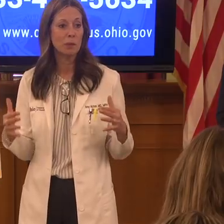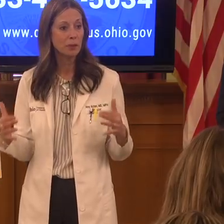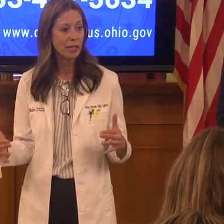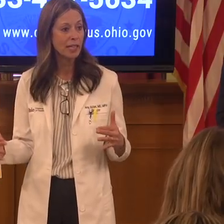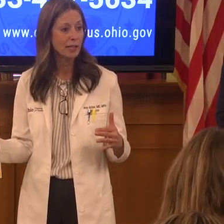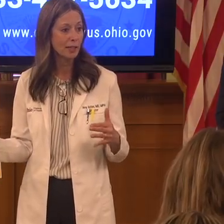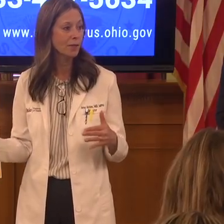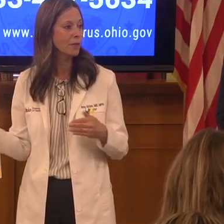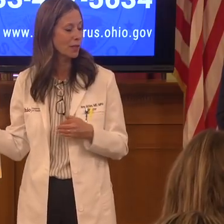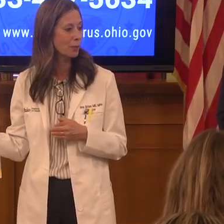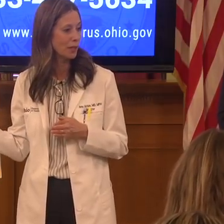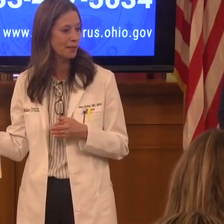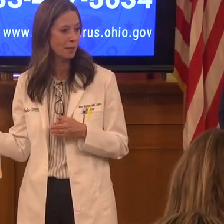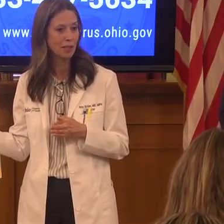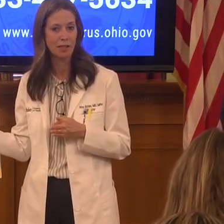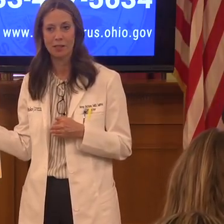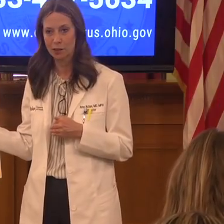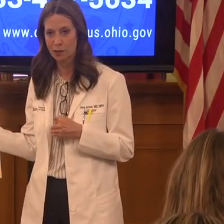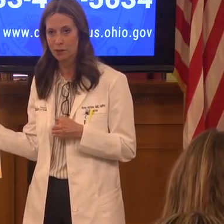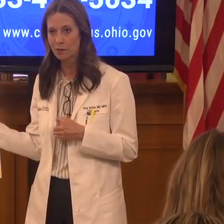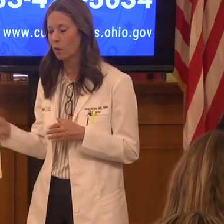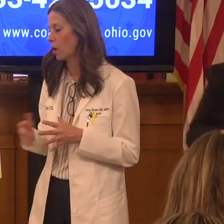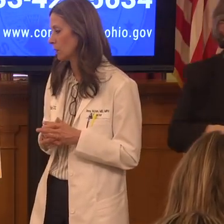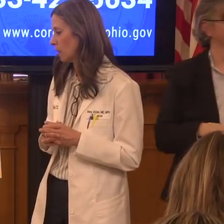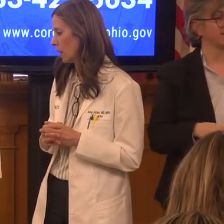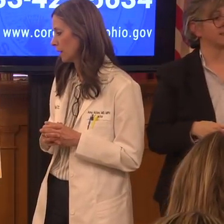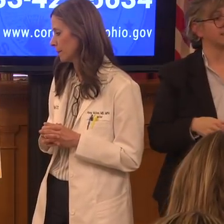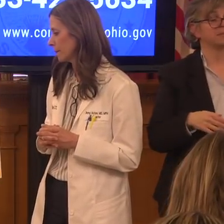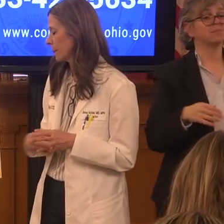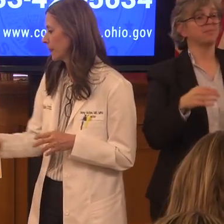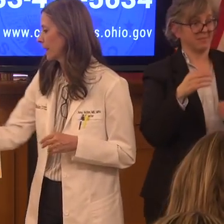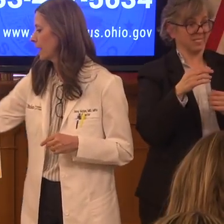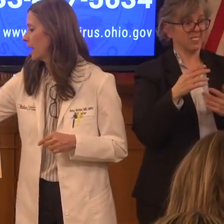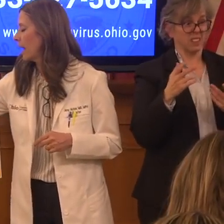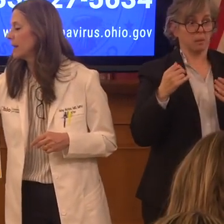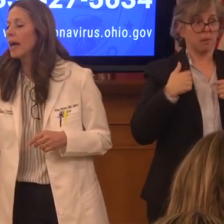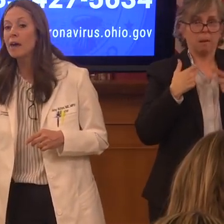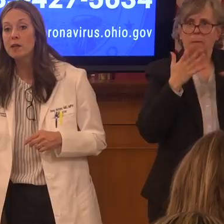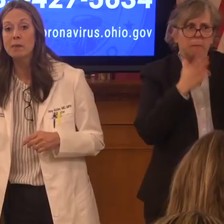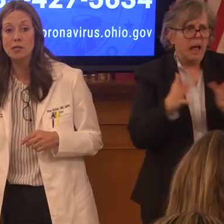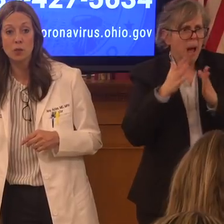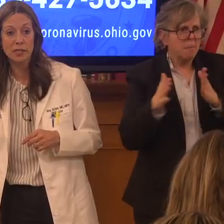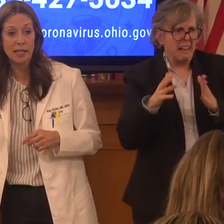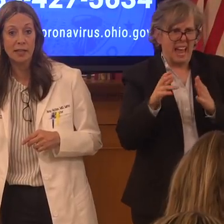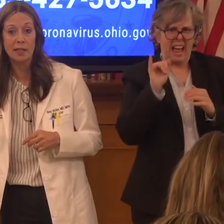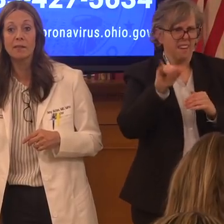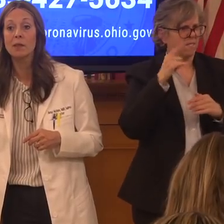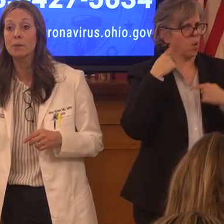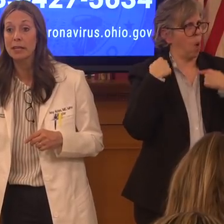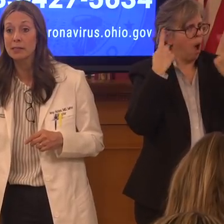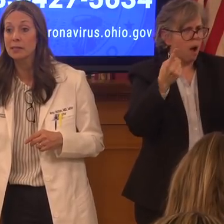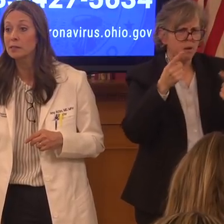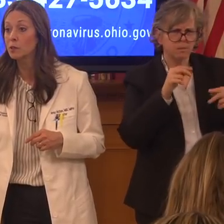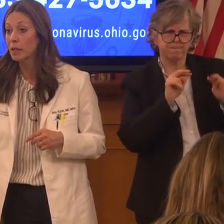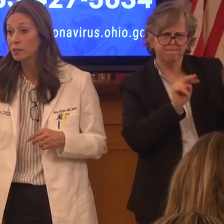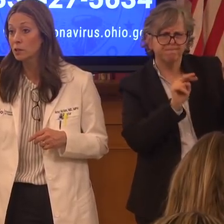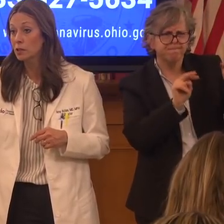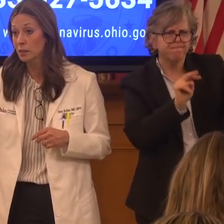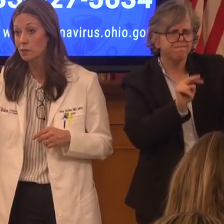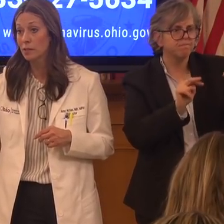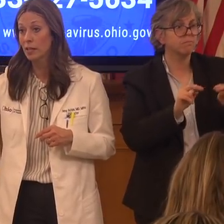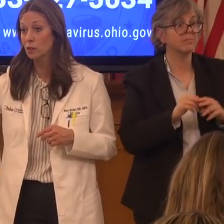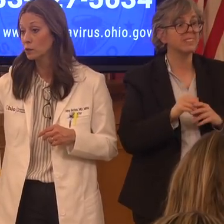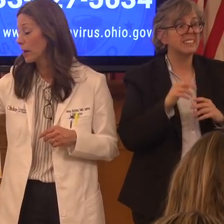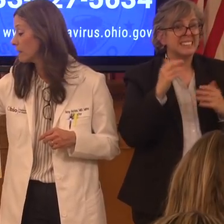team has been planning for this pandemic curve all along. And every measure we're taking, even the president's new